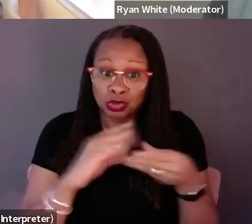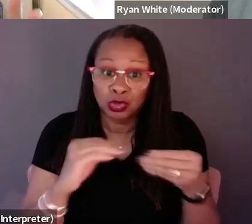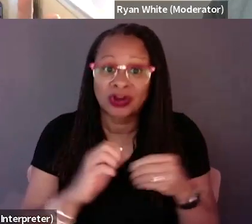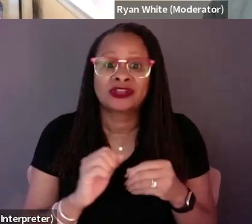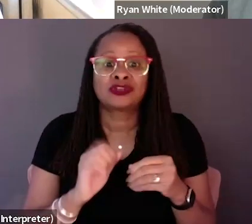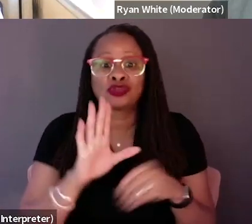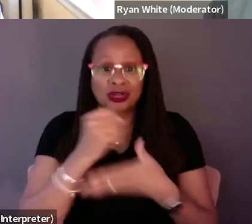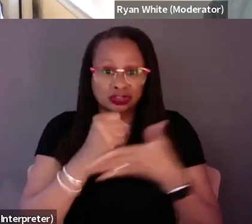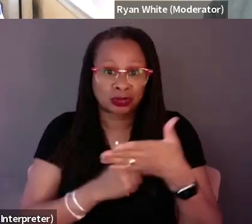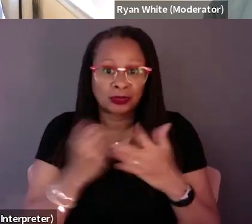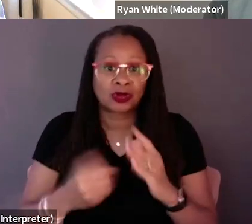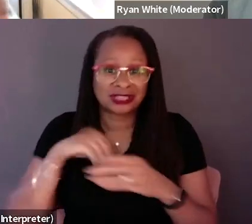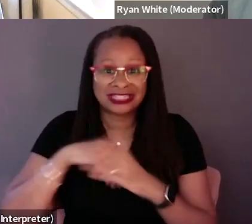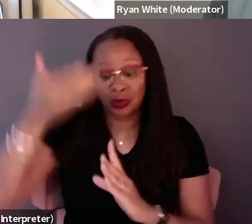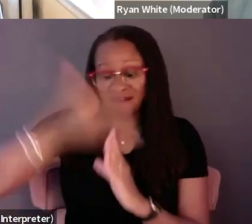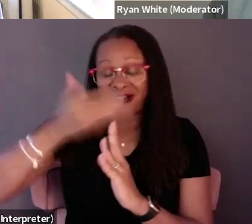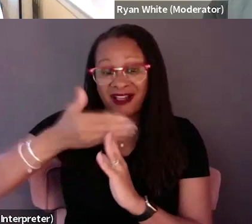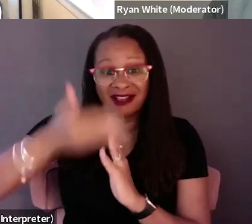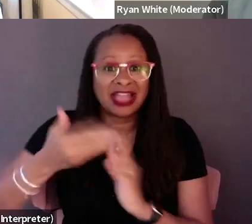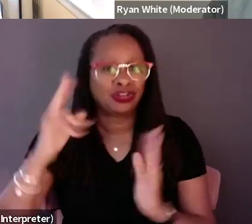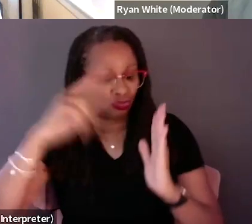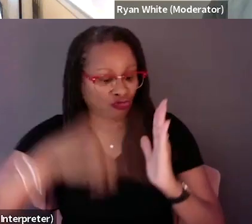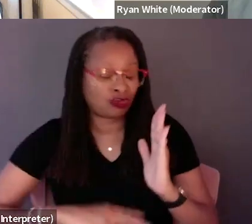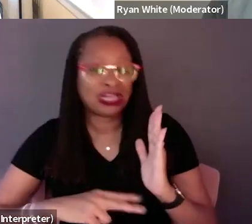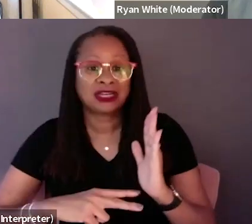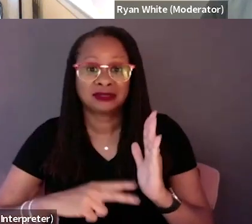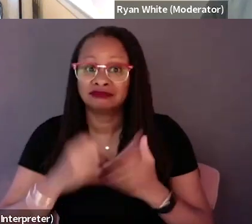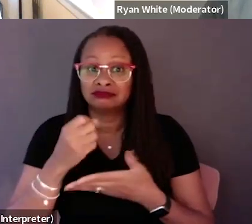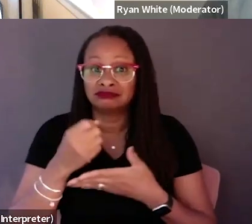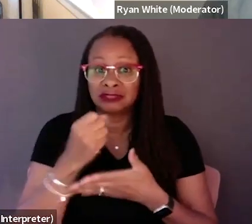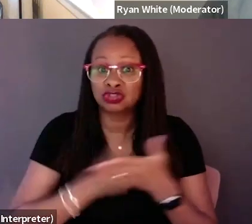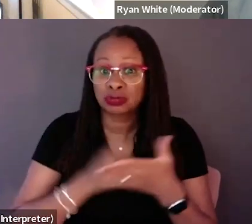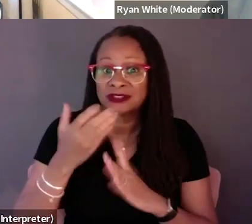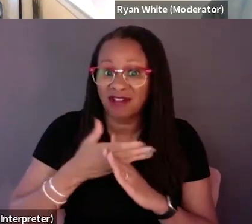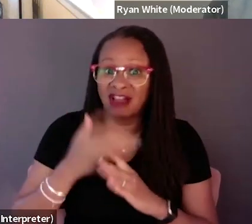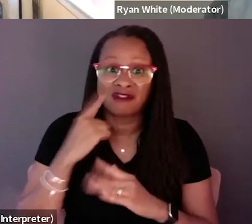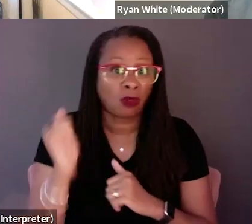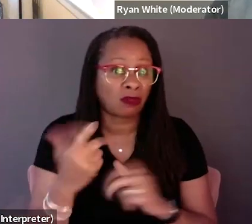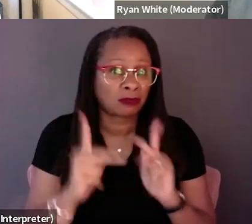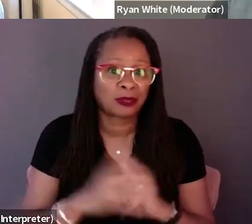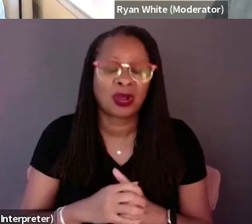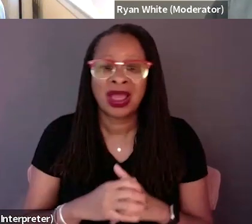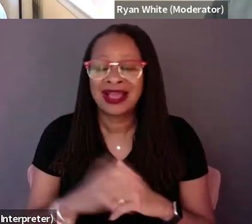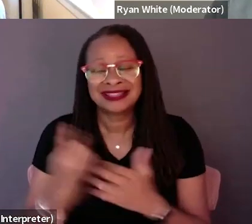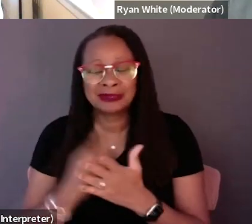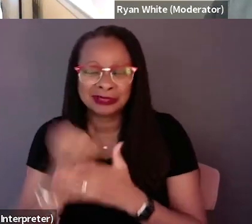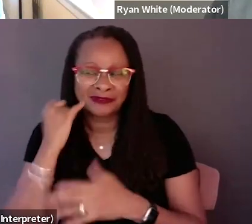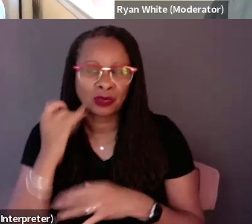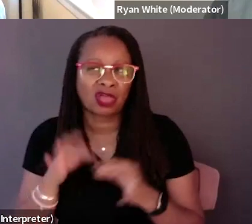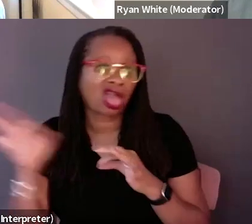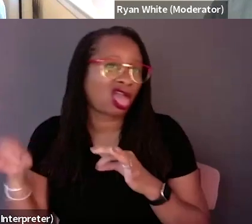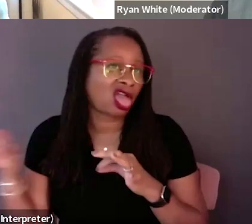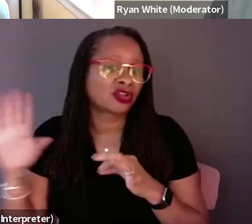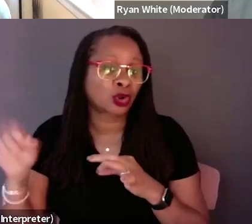jointly. And sometimes when you're procrastinating on your own work, you would read other people's scripts. And I remember reading that story, which was